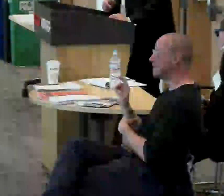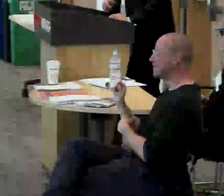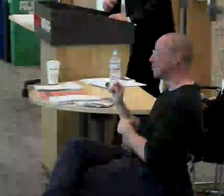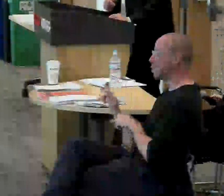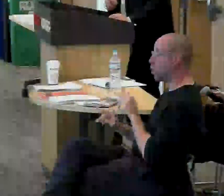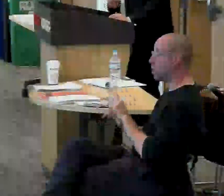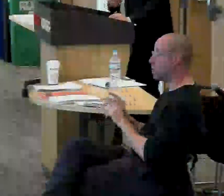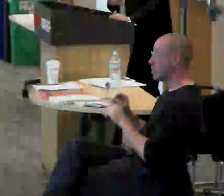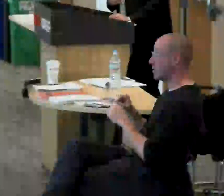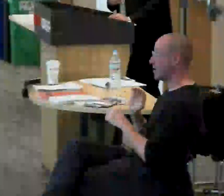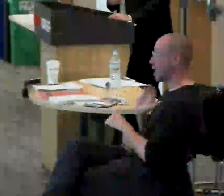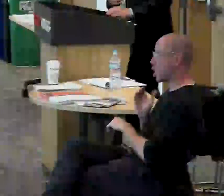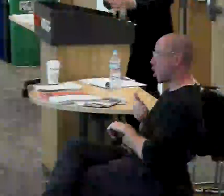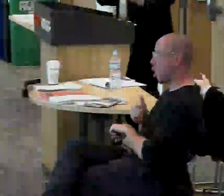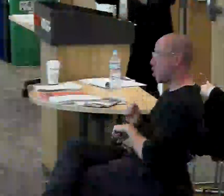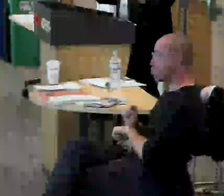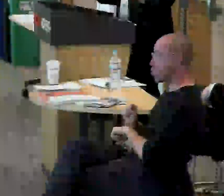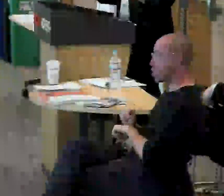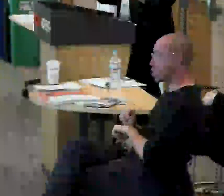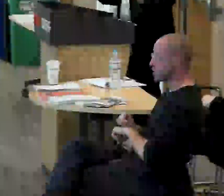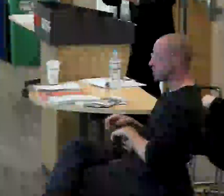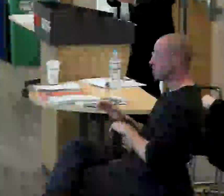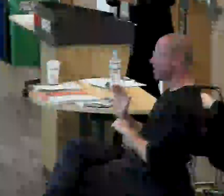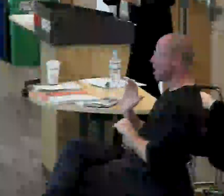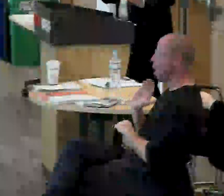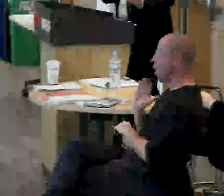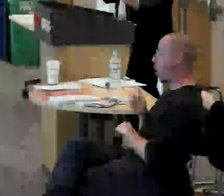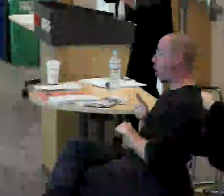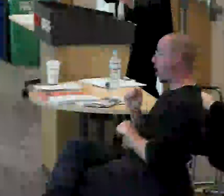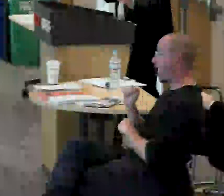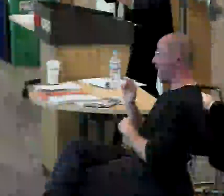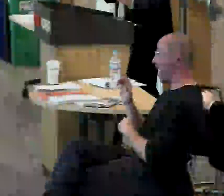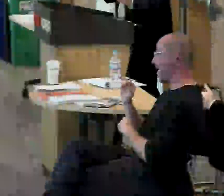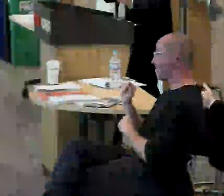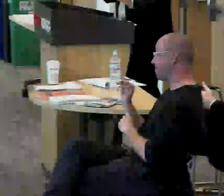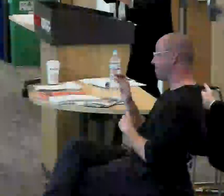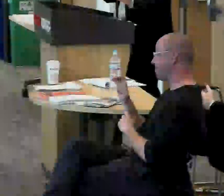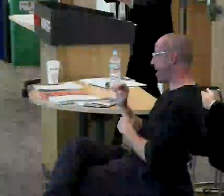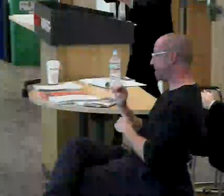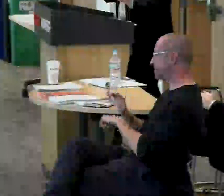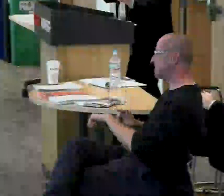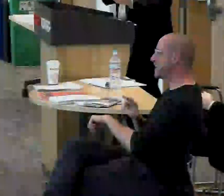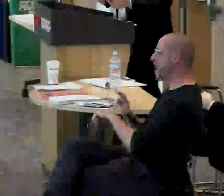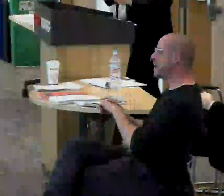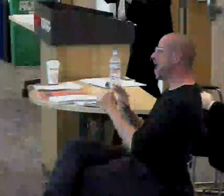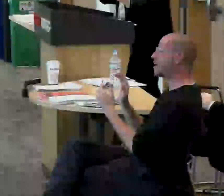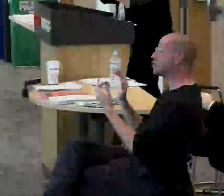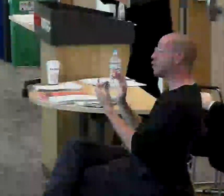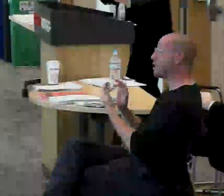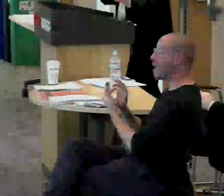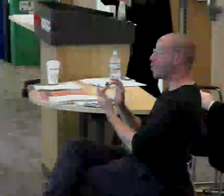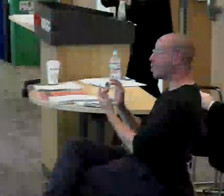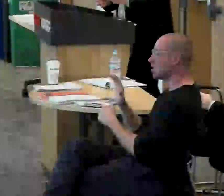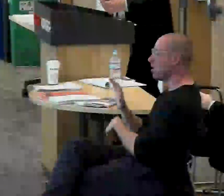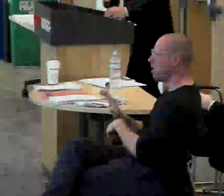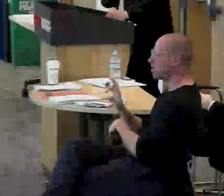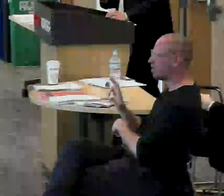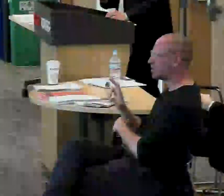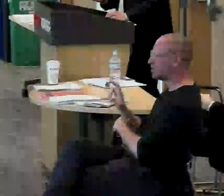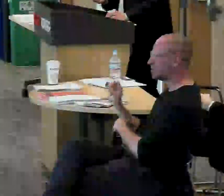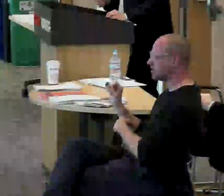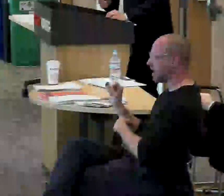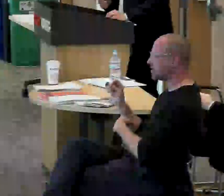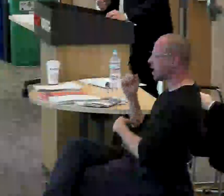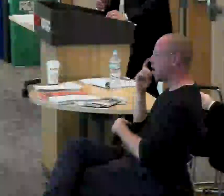do. We're expanding our alliance, which is essentially a national network seeking to engage financial education and community